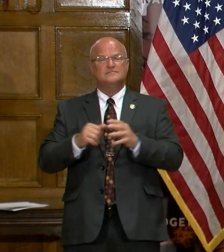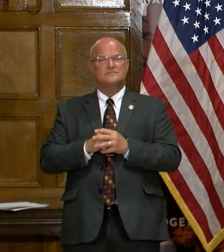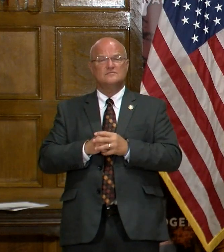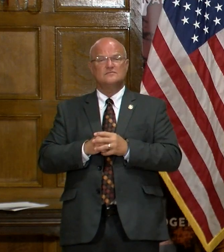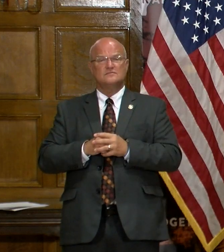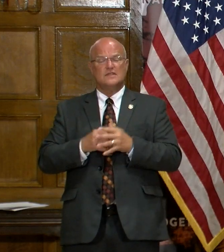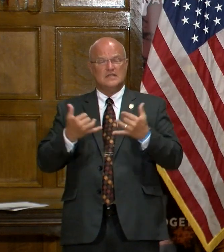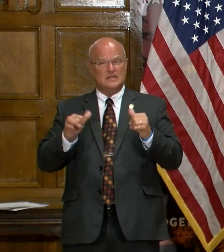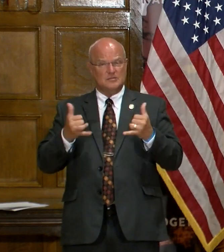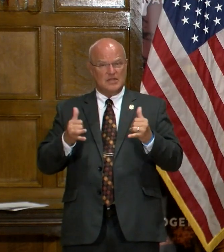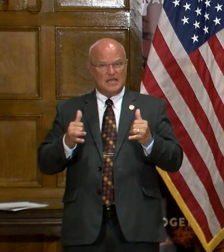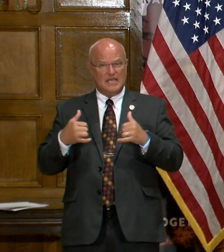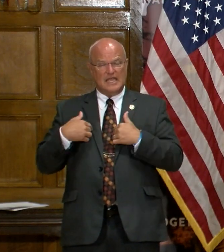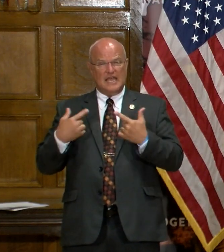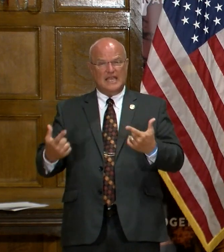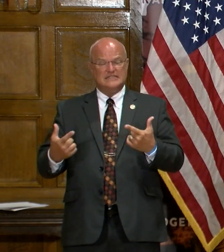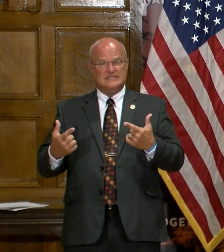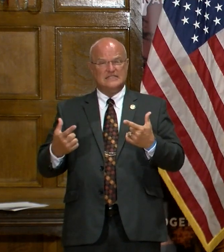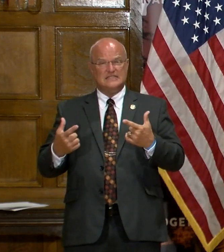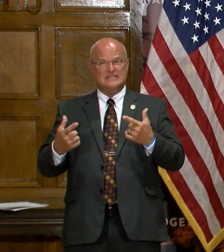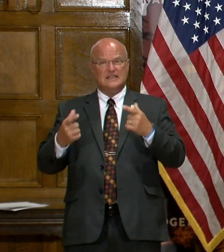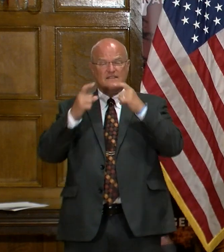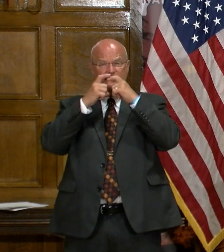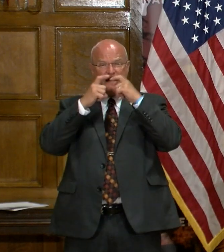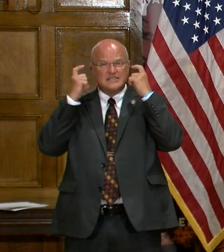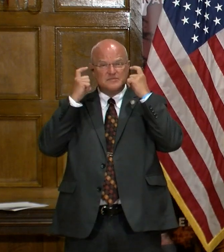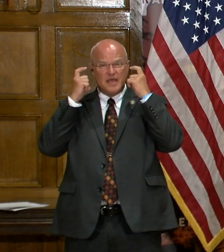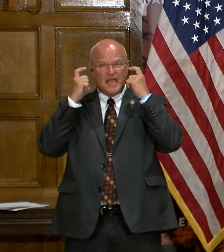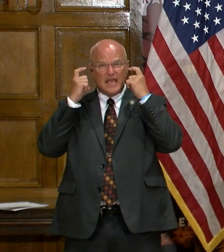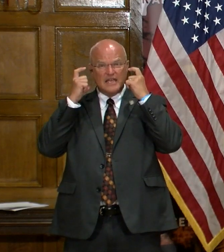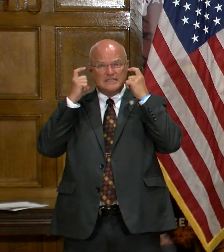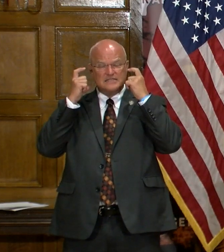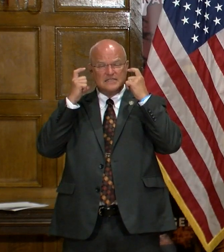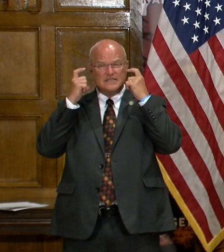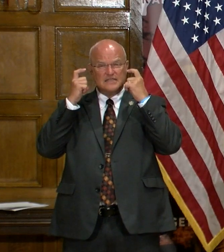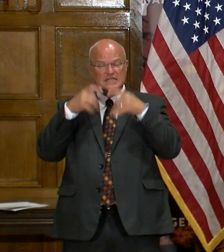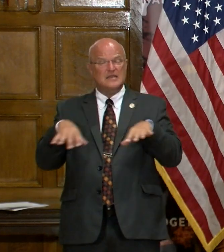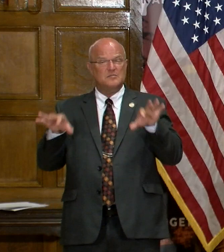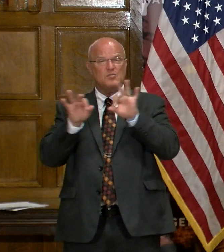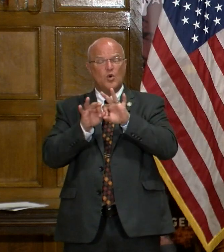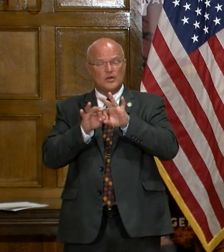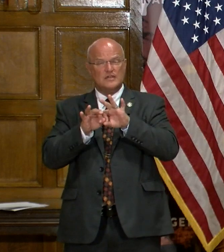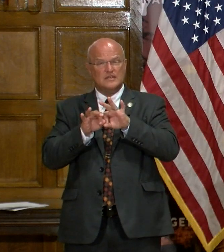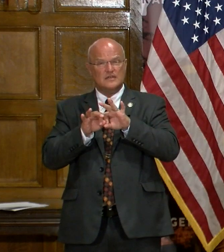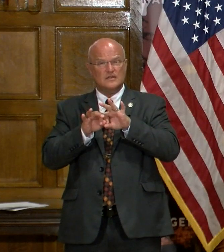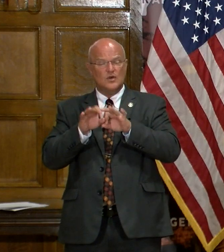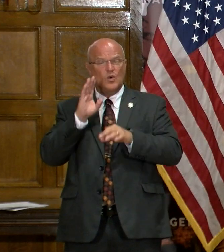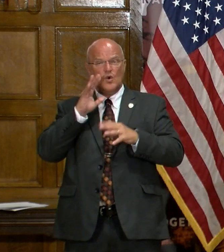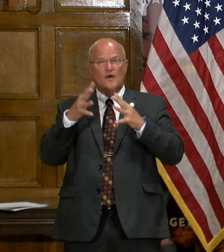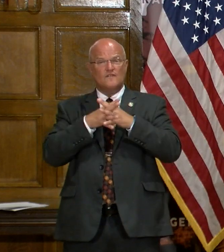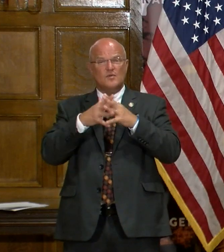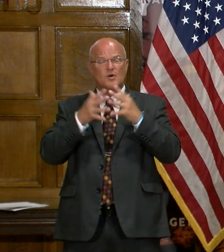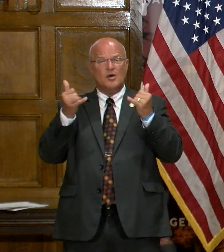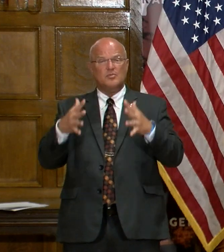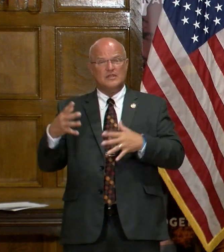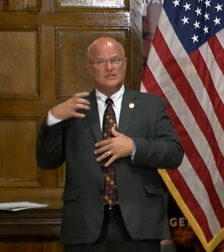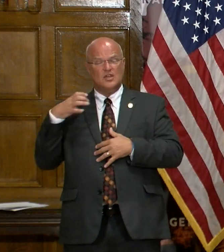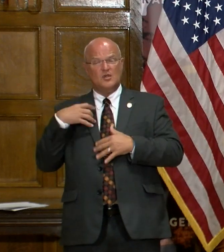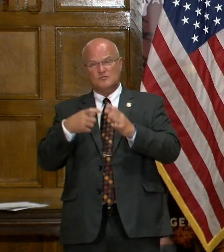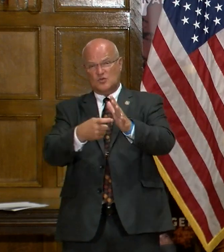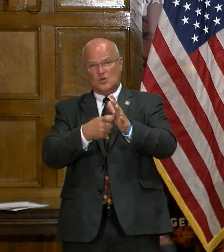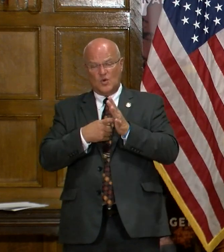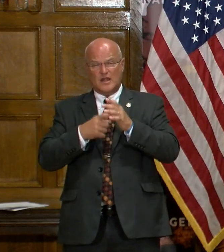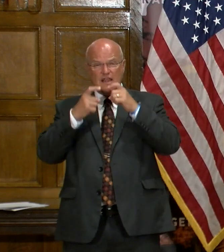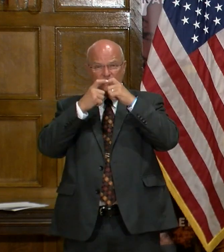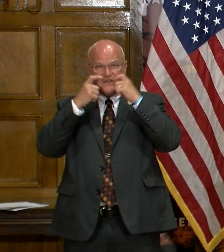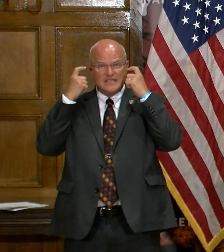to play, and since face mask wearing has become so important, will football players and coaches be